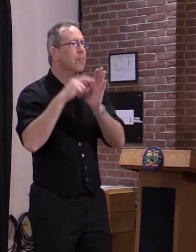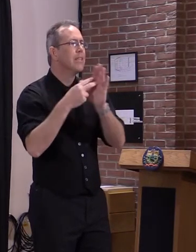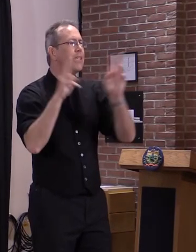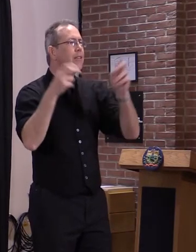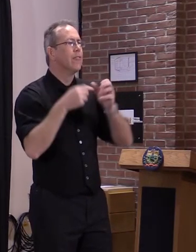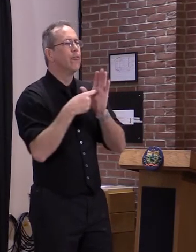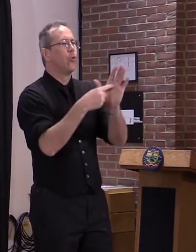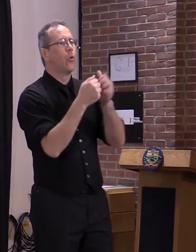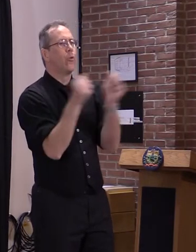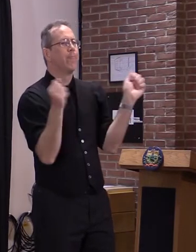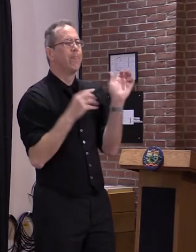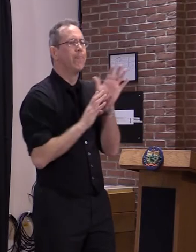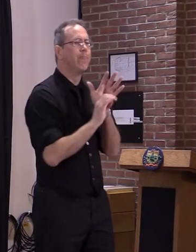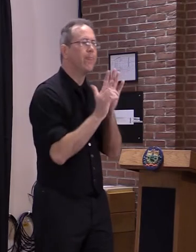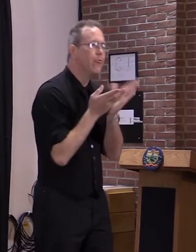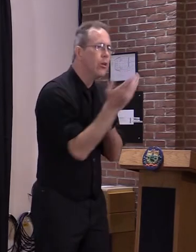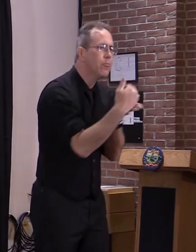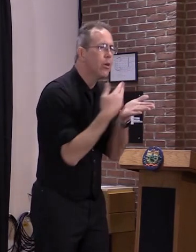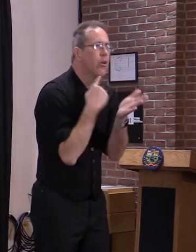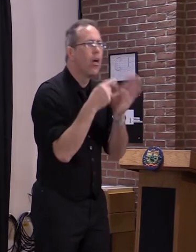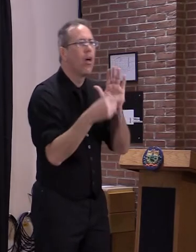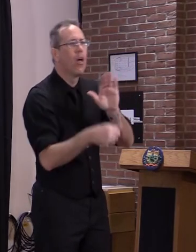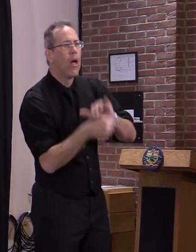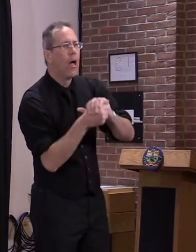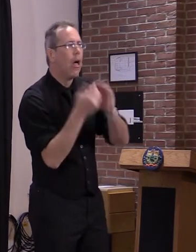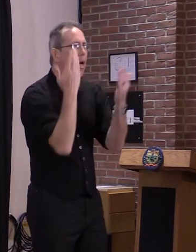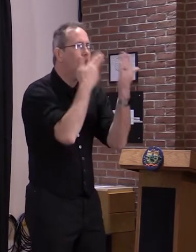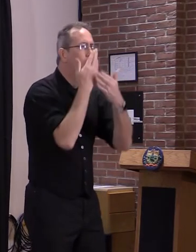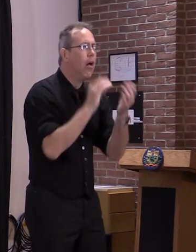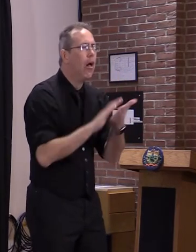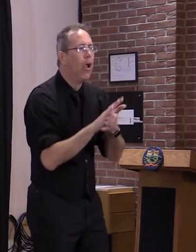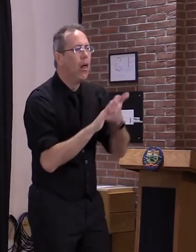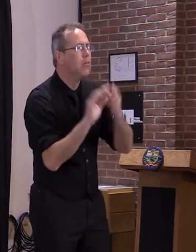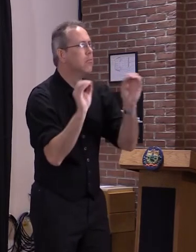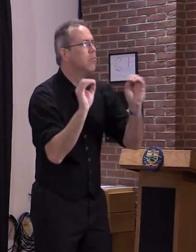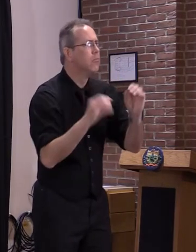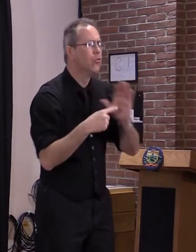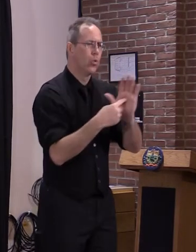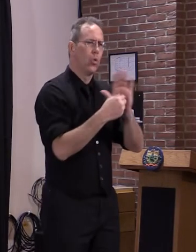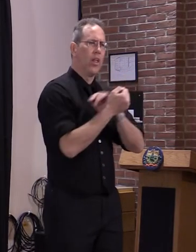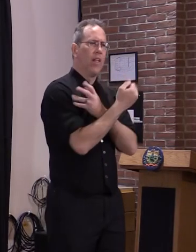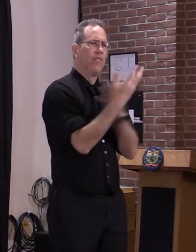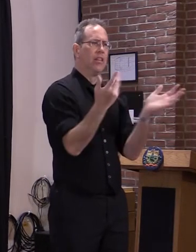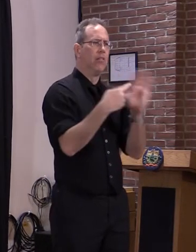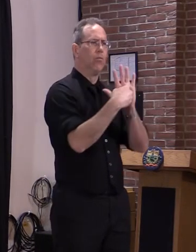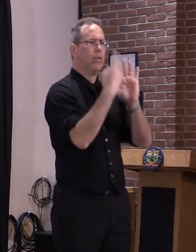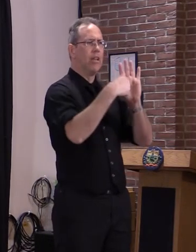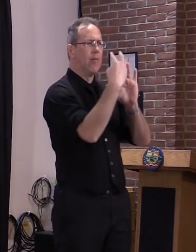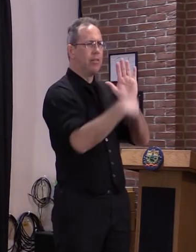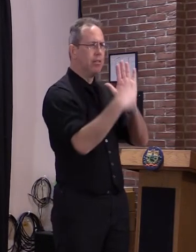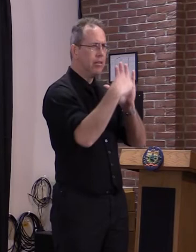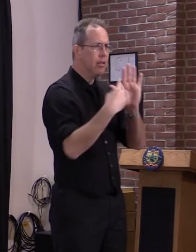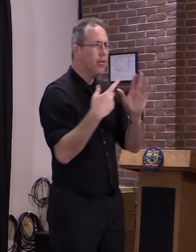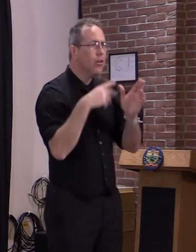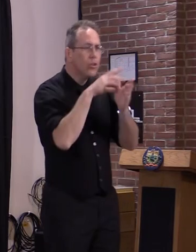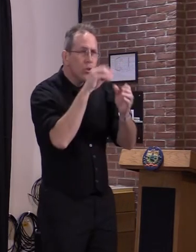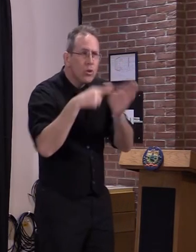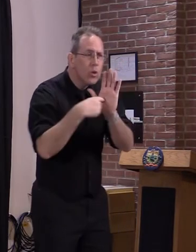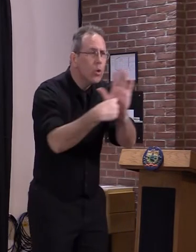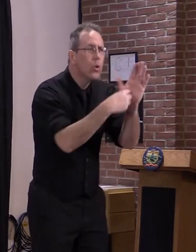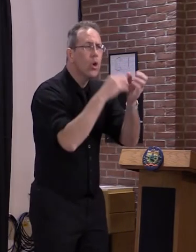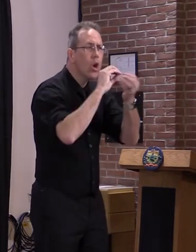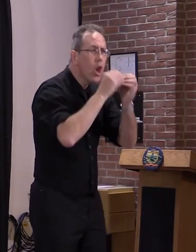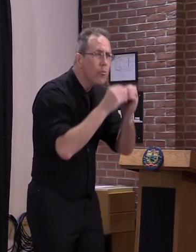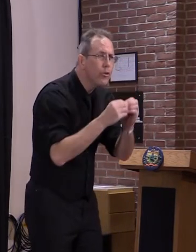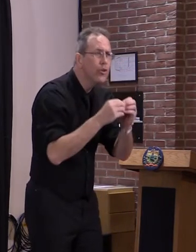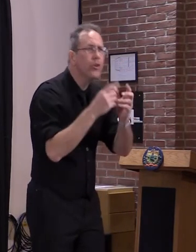DUI arrests from VSP troopers, publishing that in press releases. And even though that